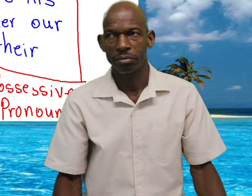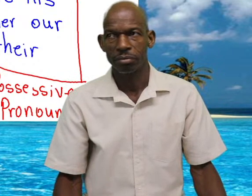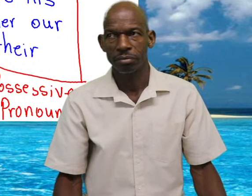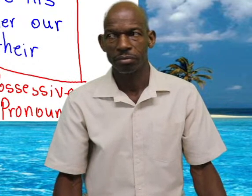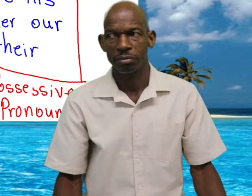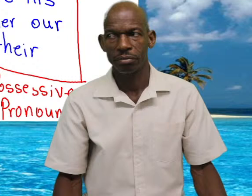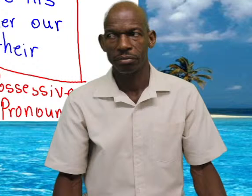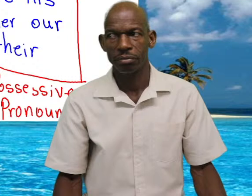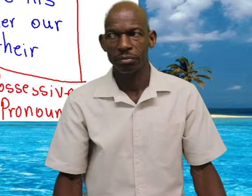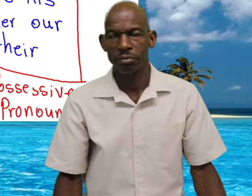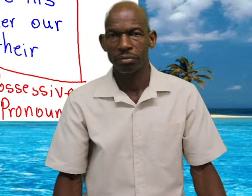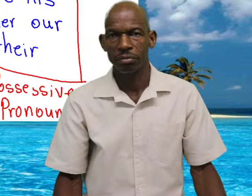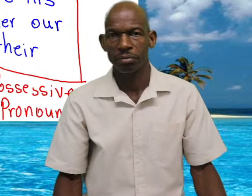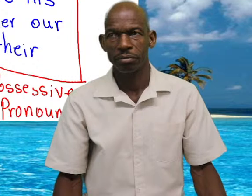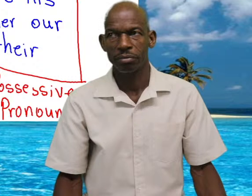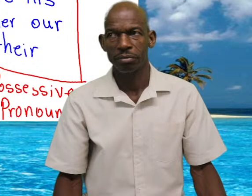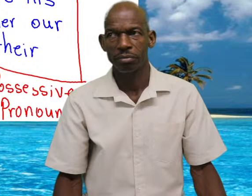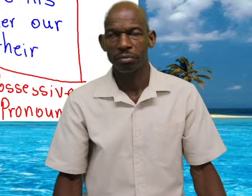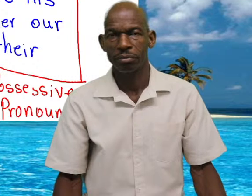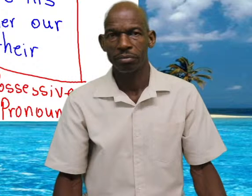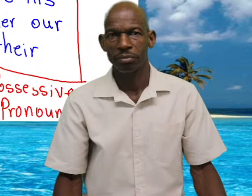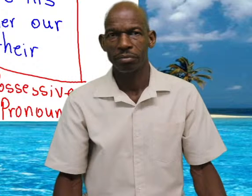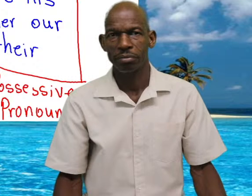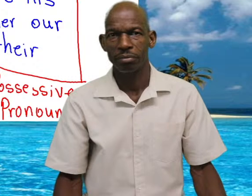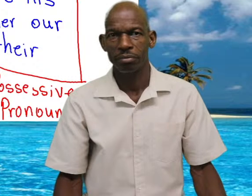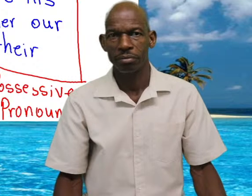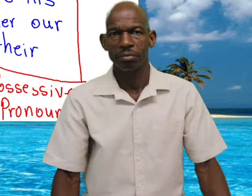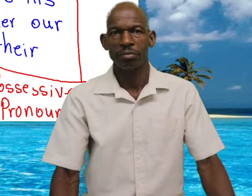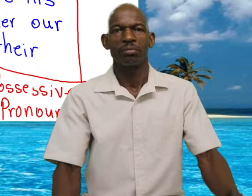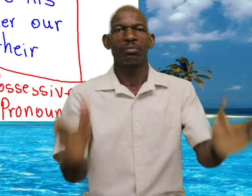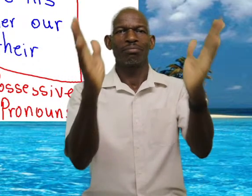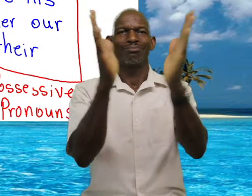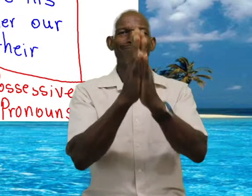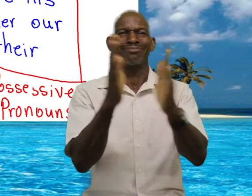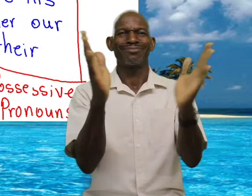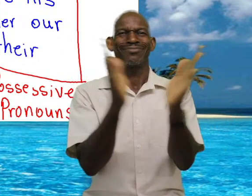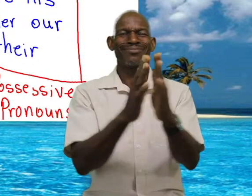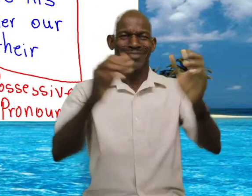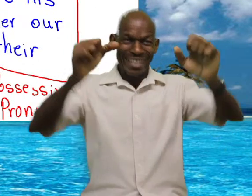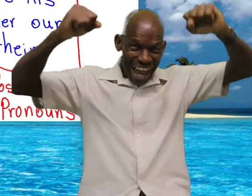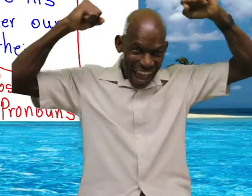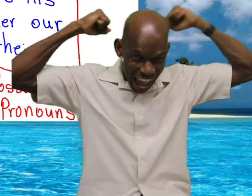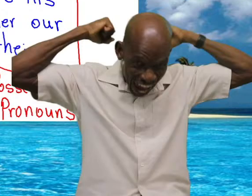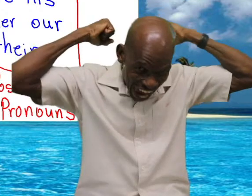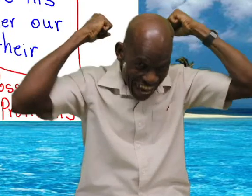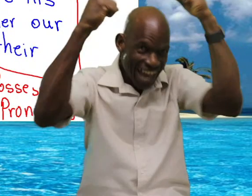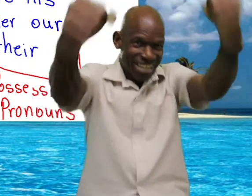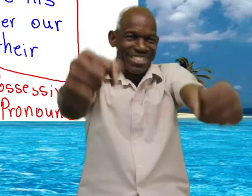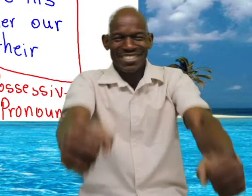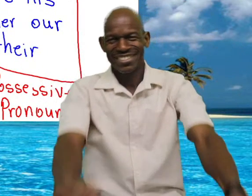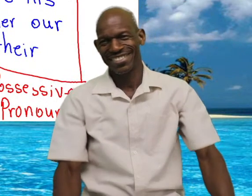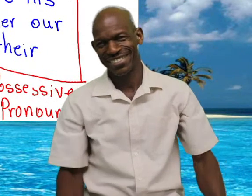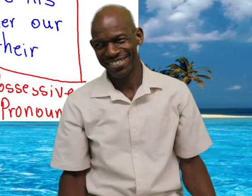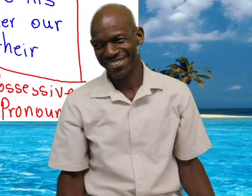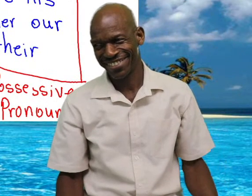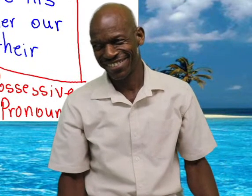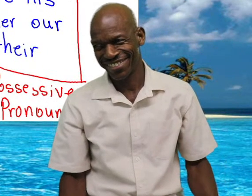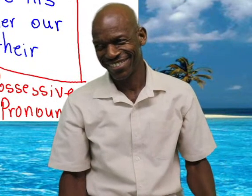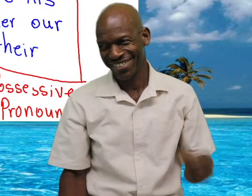A cat is drinking milk. Very good. A